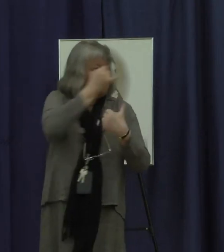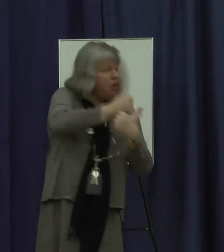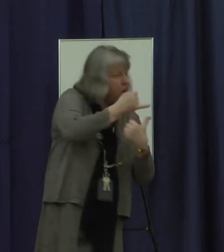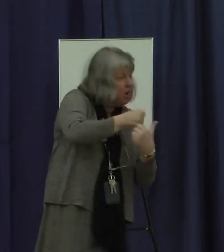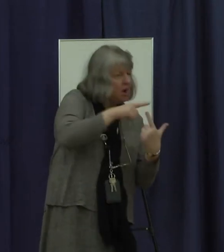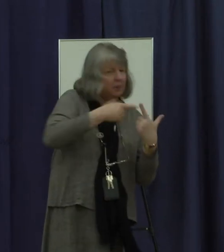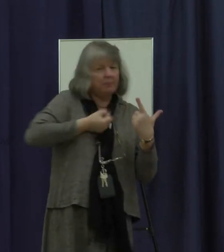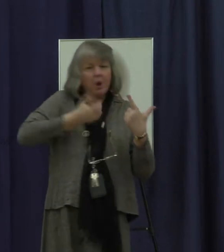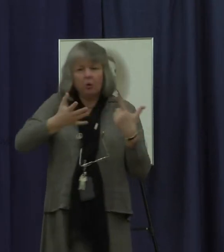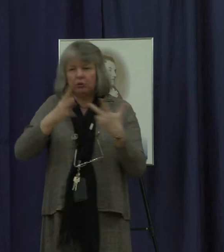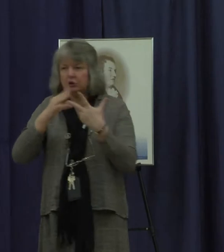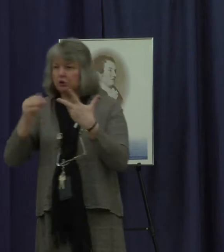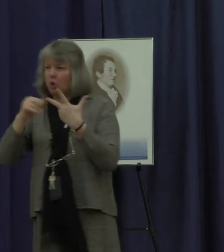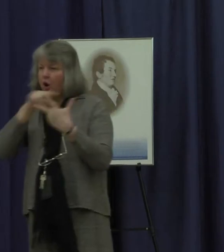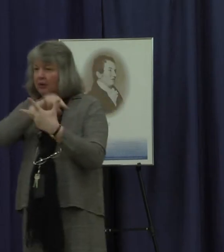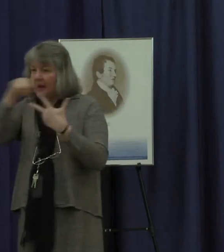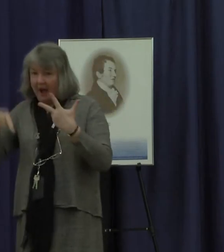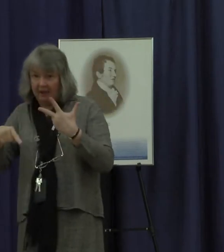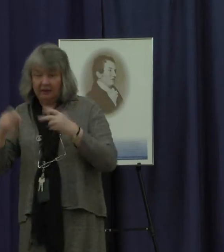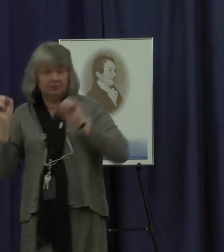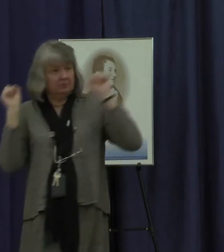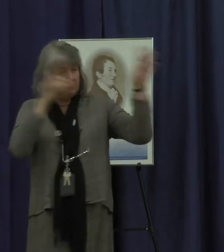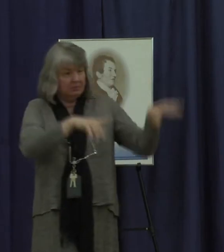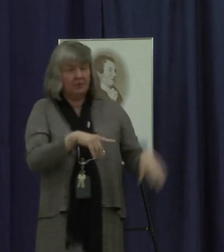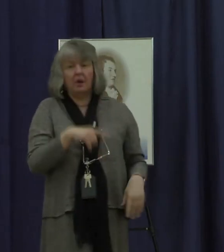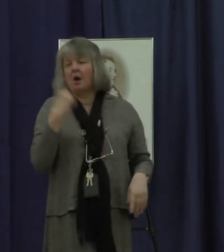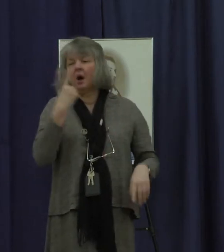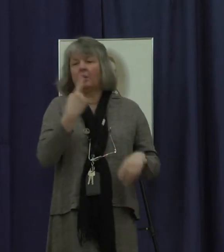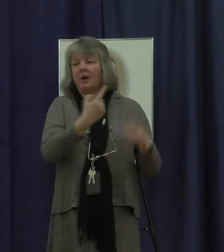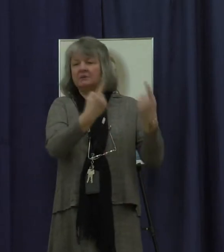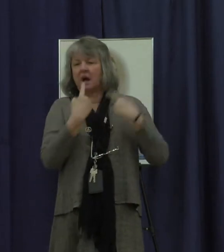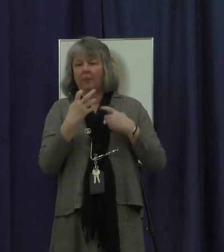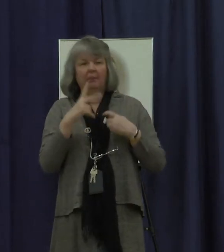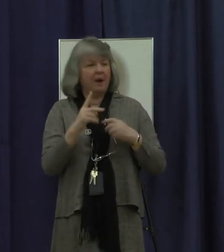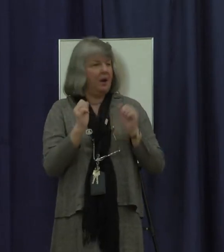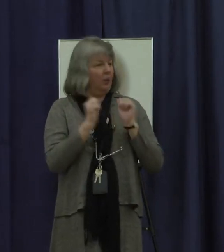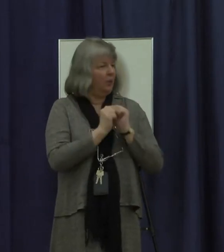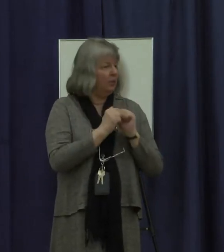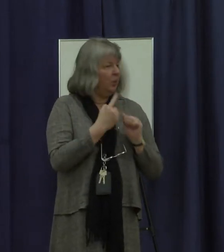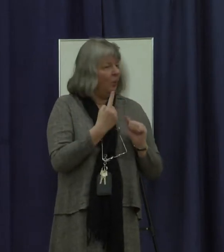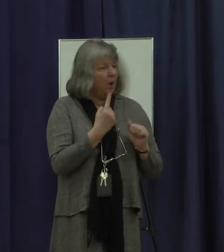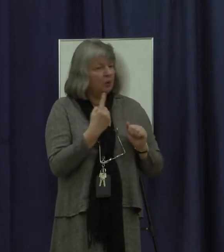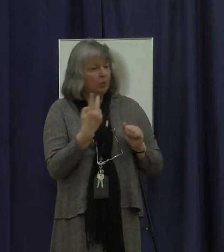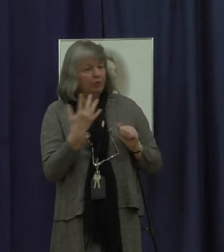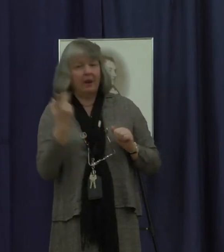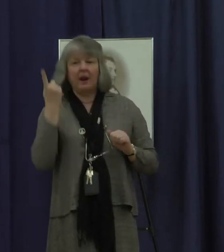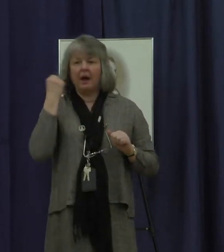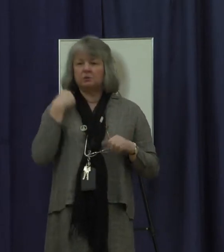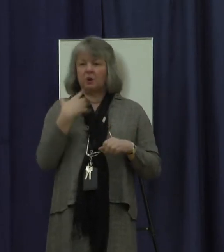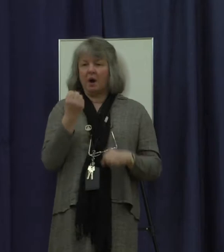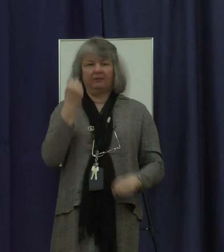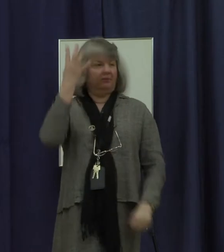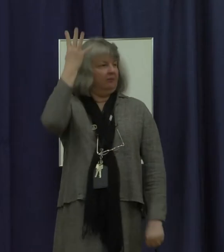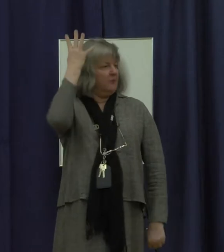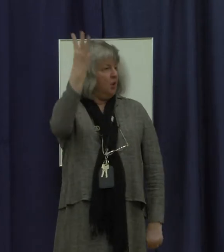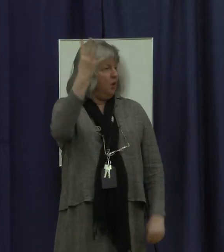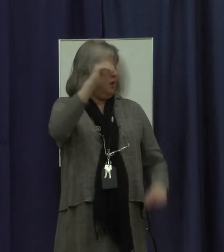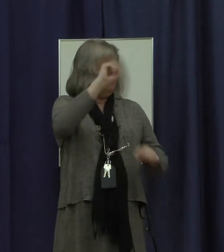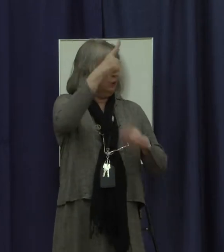win first place either in art or poetry or storytelling. Our students have always come back with